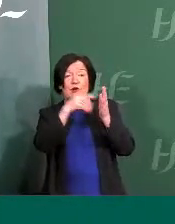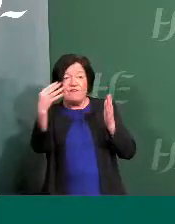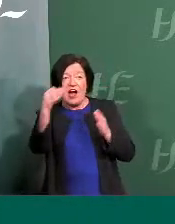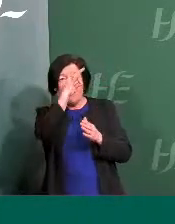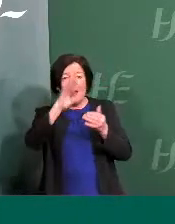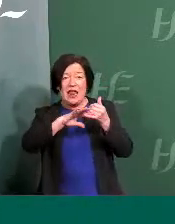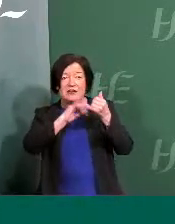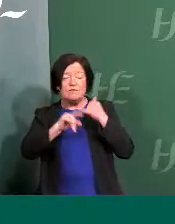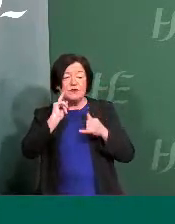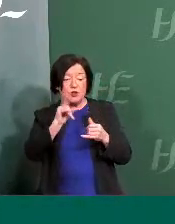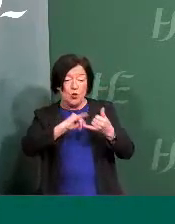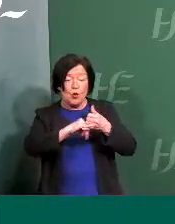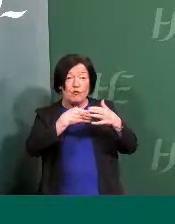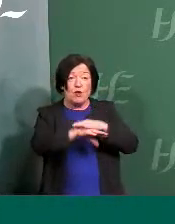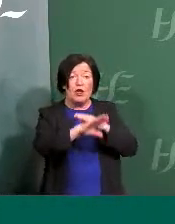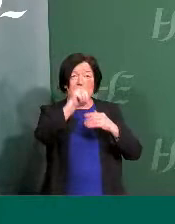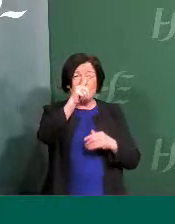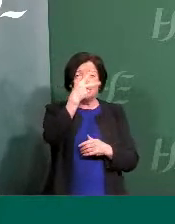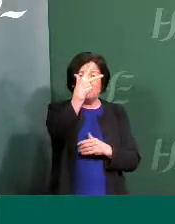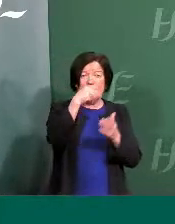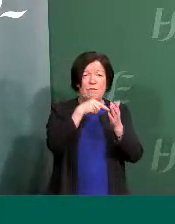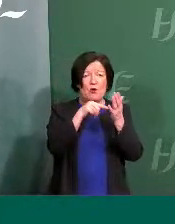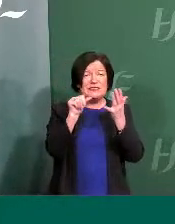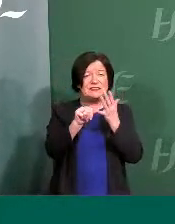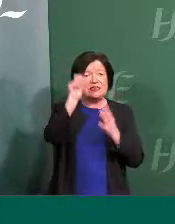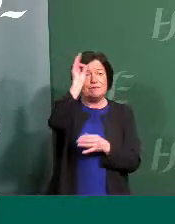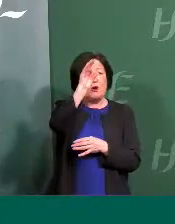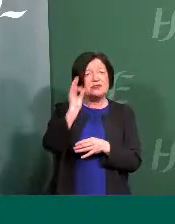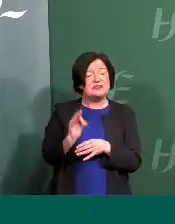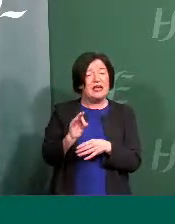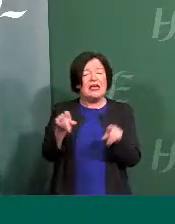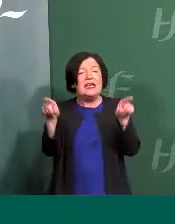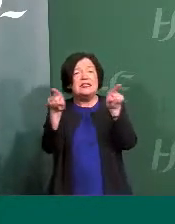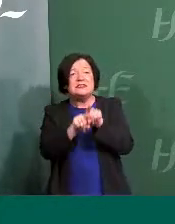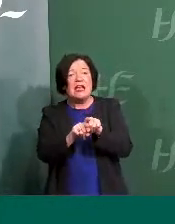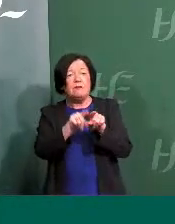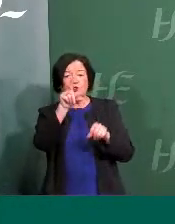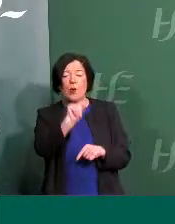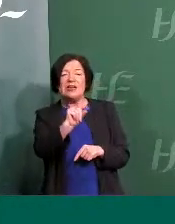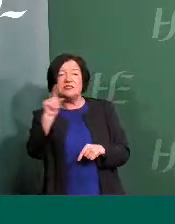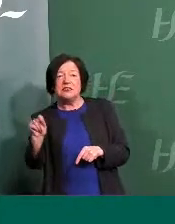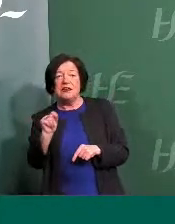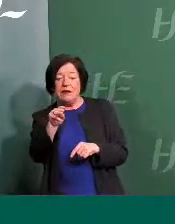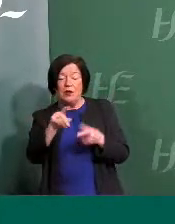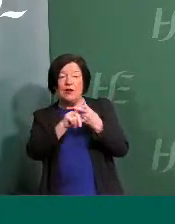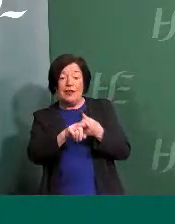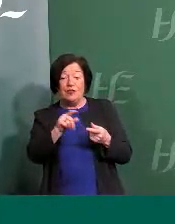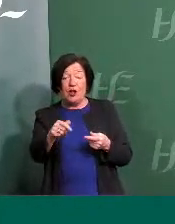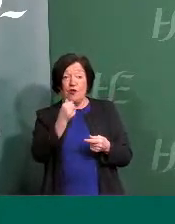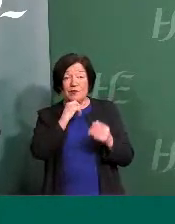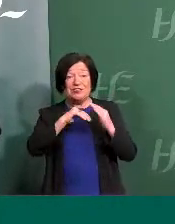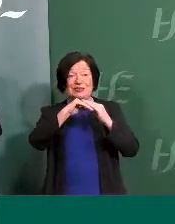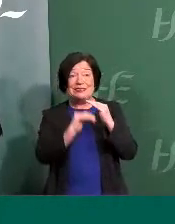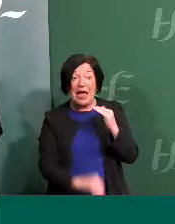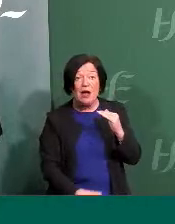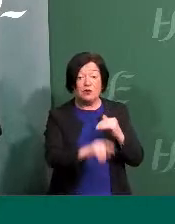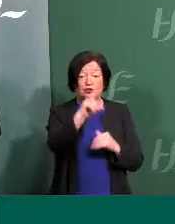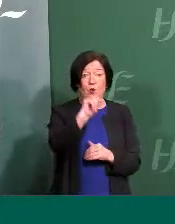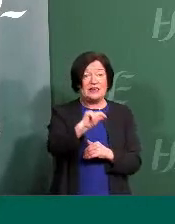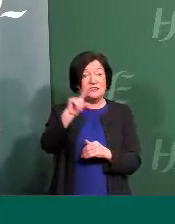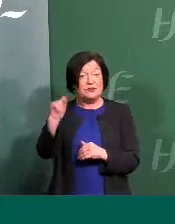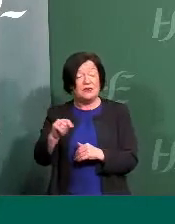look at their admissions, it's only up 3.6%. And likewise for 2020, their admissions are actually down on 2020